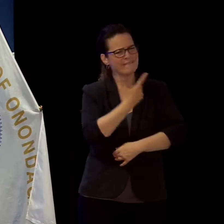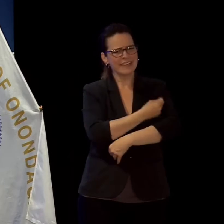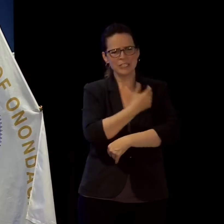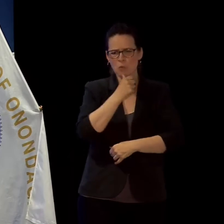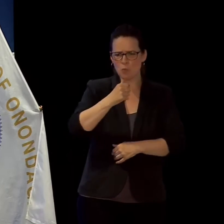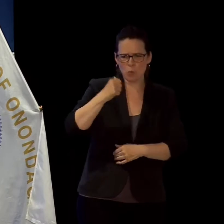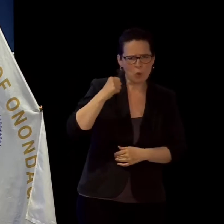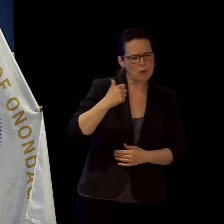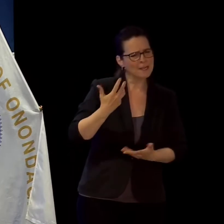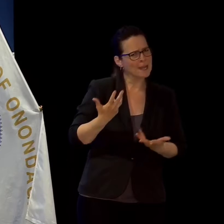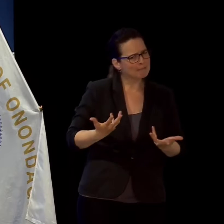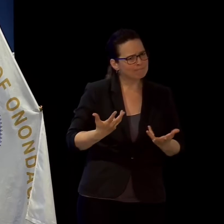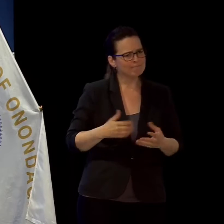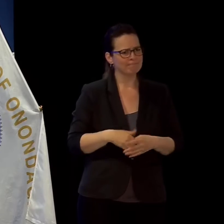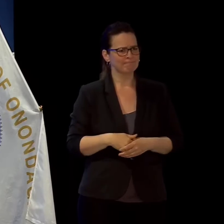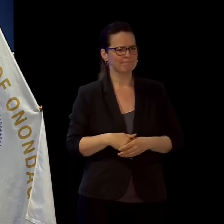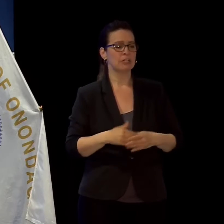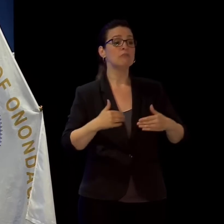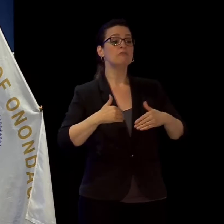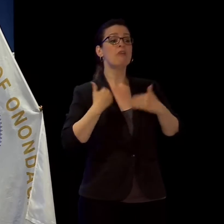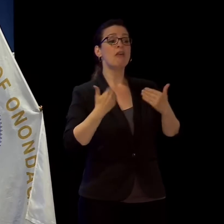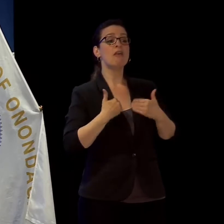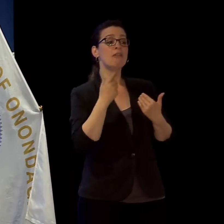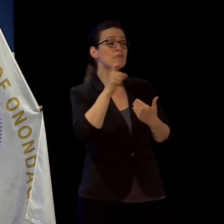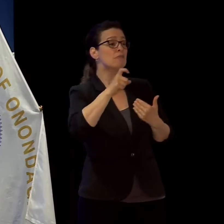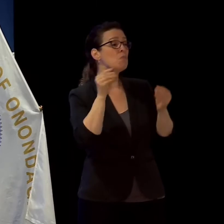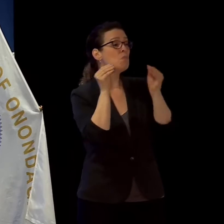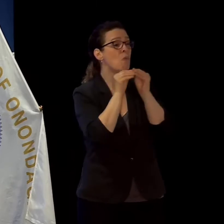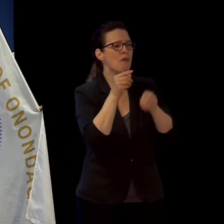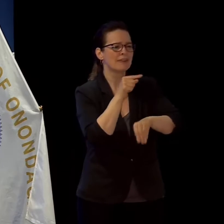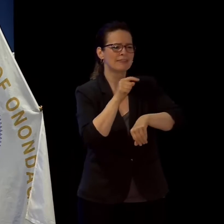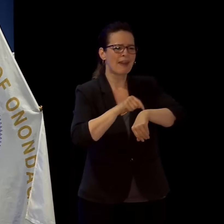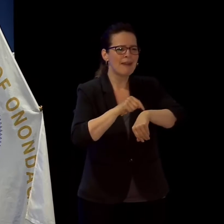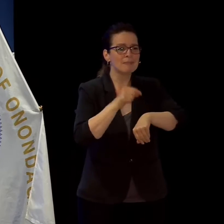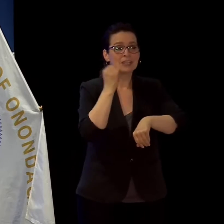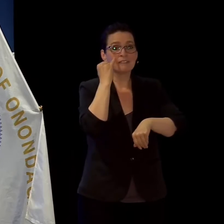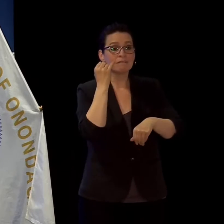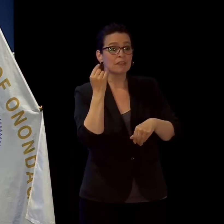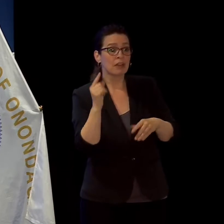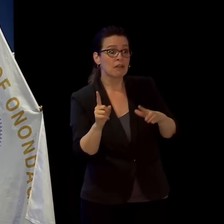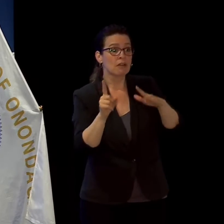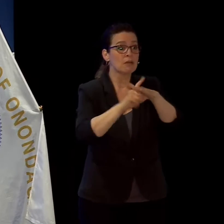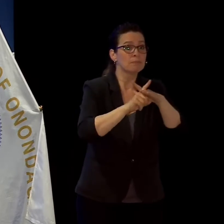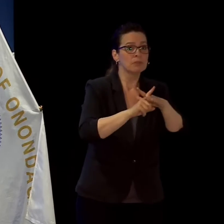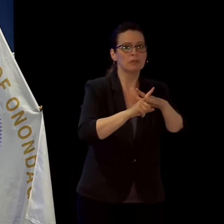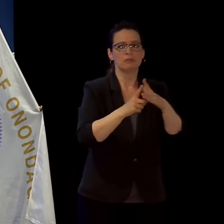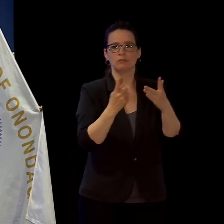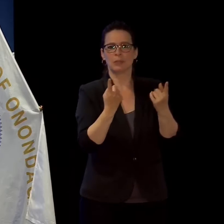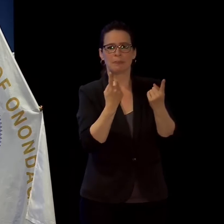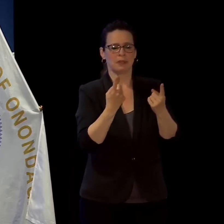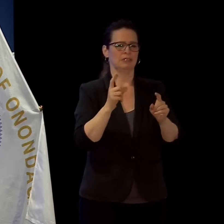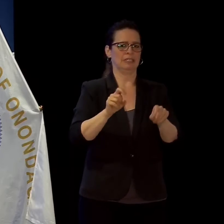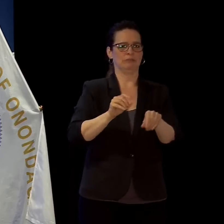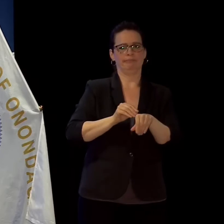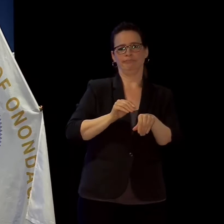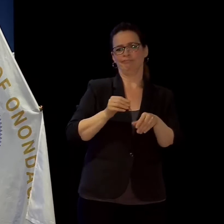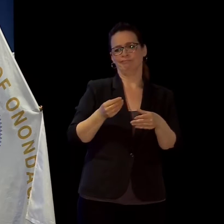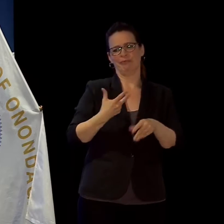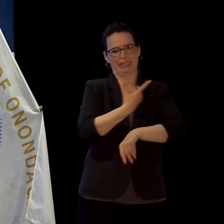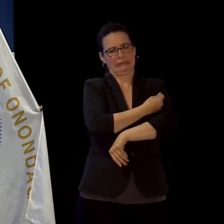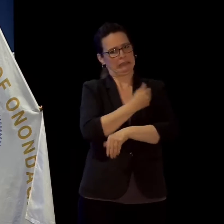The younger ones need a little bit more time to see if there's any alarming trends. But the what's great